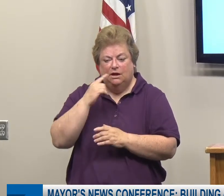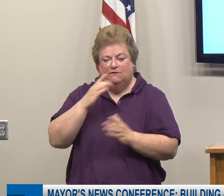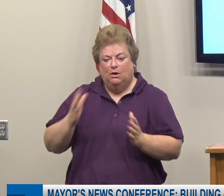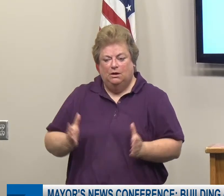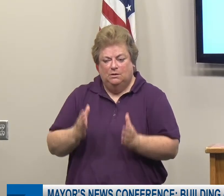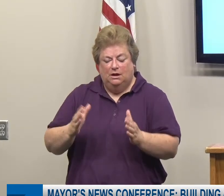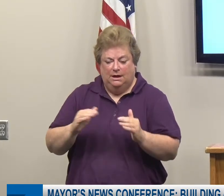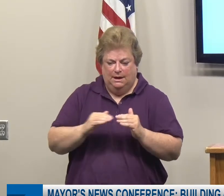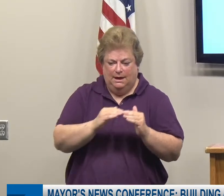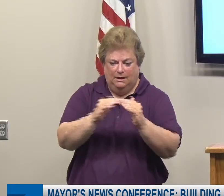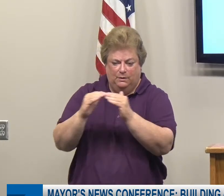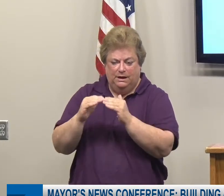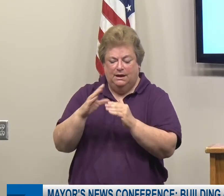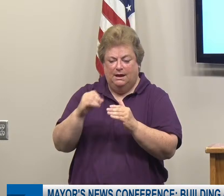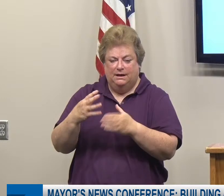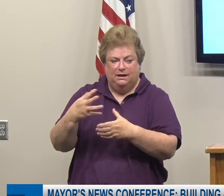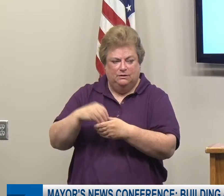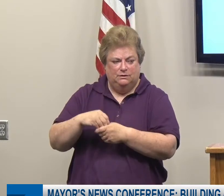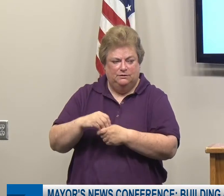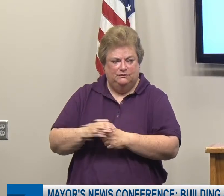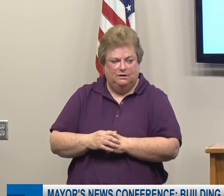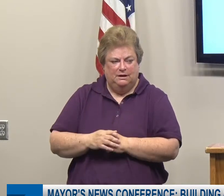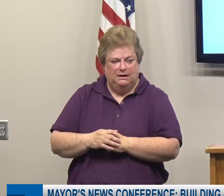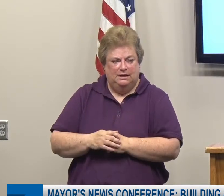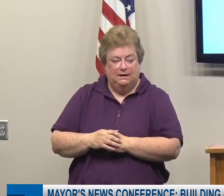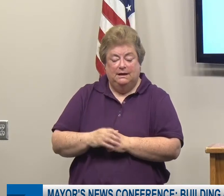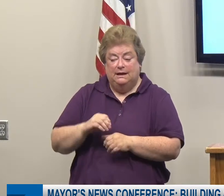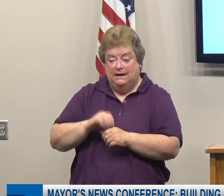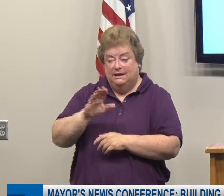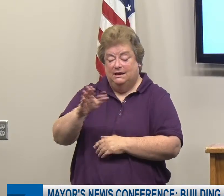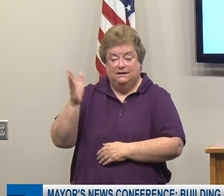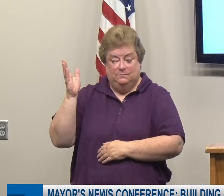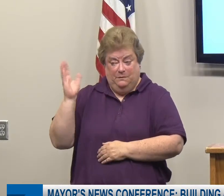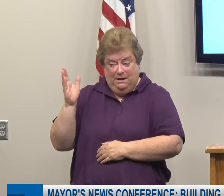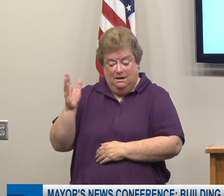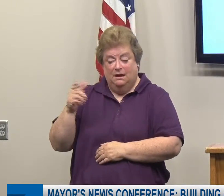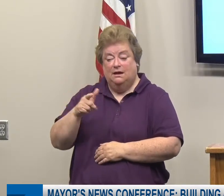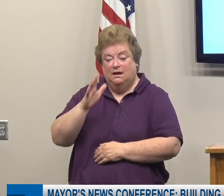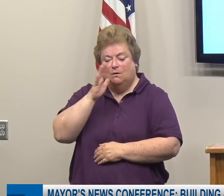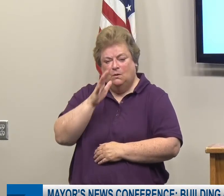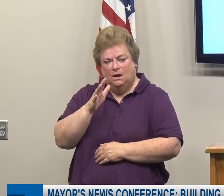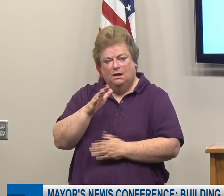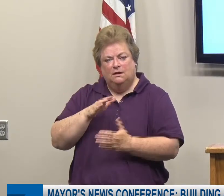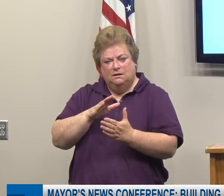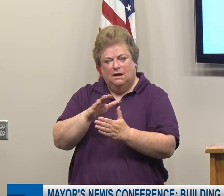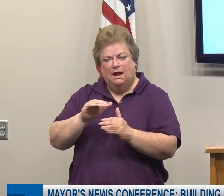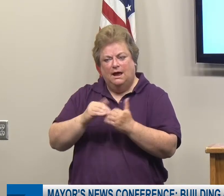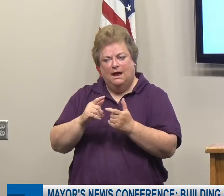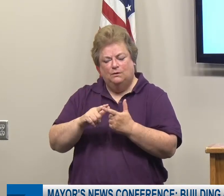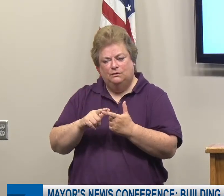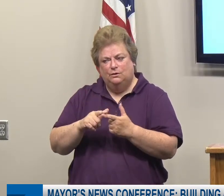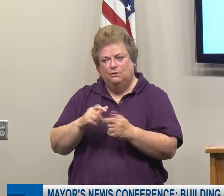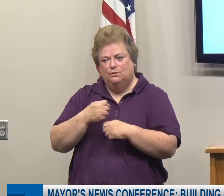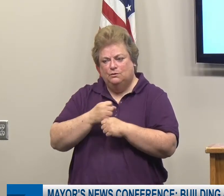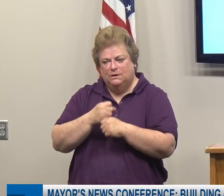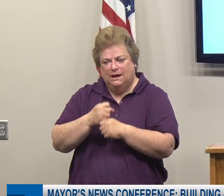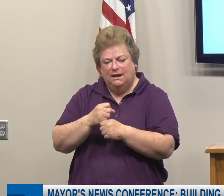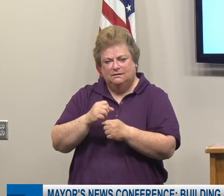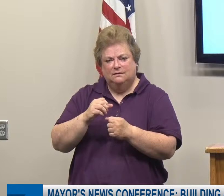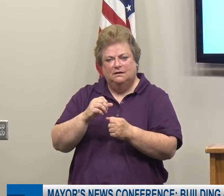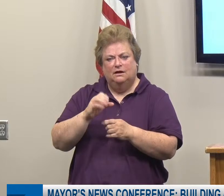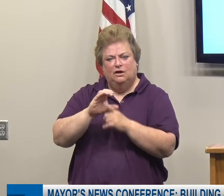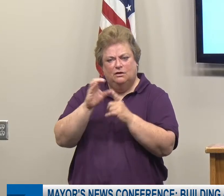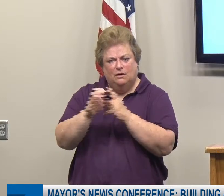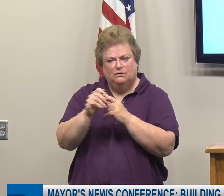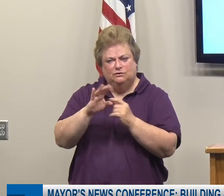promoting equity and inclusion. In his keynote, Pastor Ben will address how to create cultures of belonging and how Lincoln can